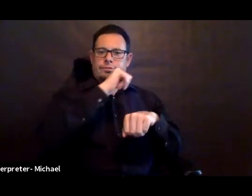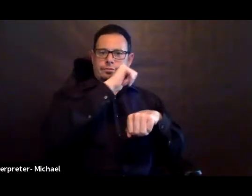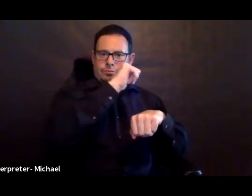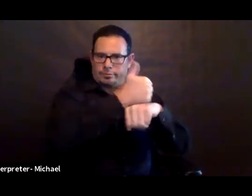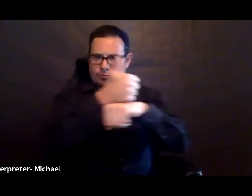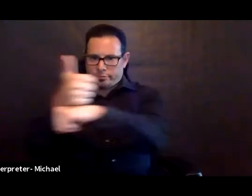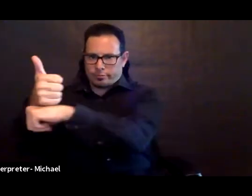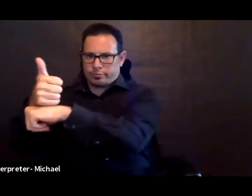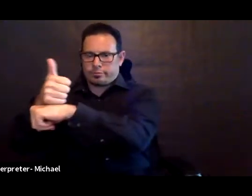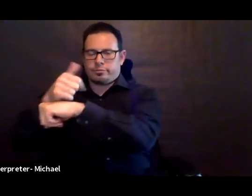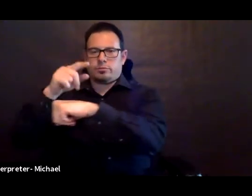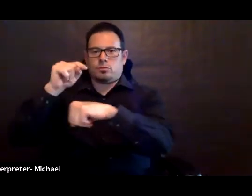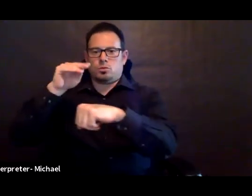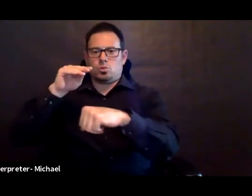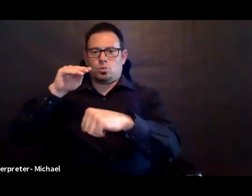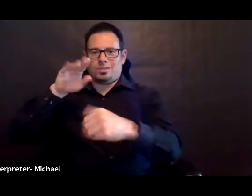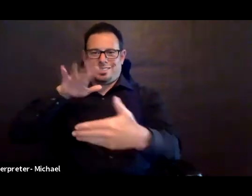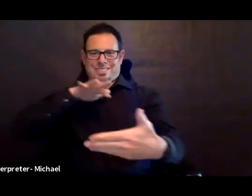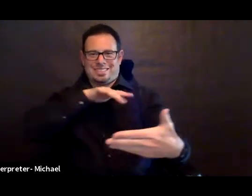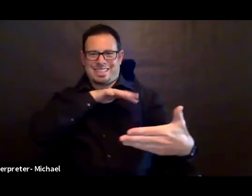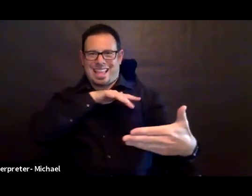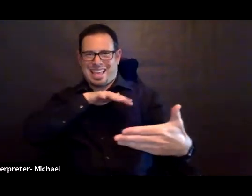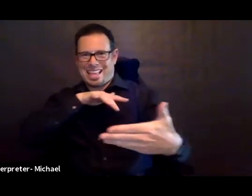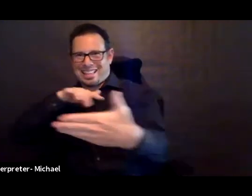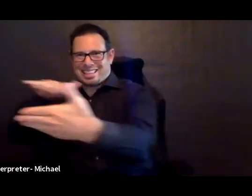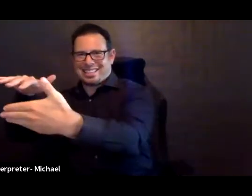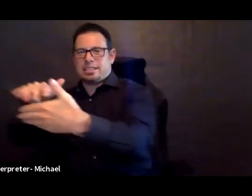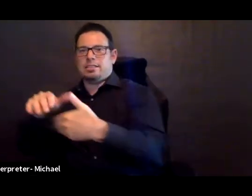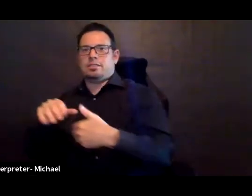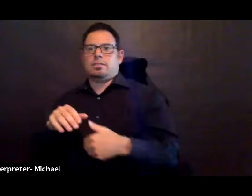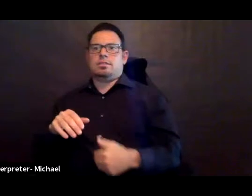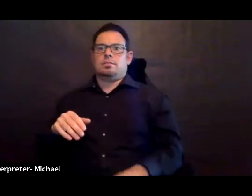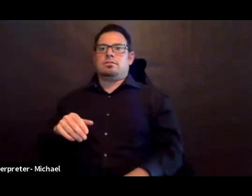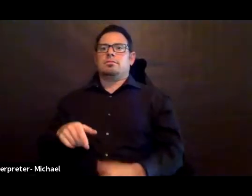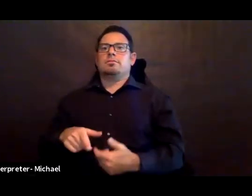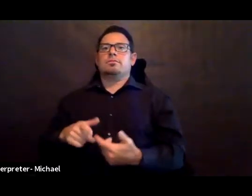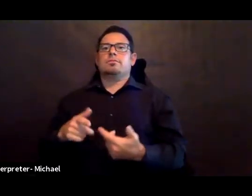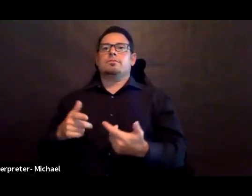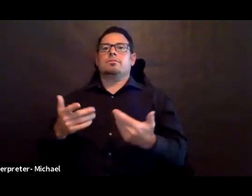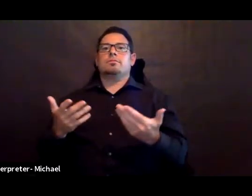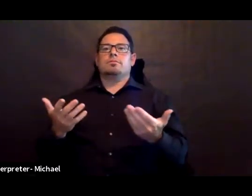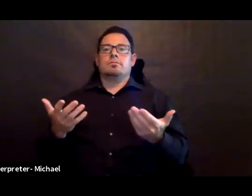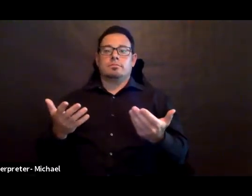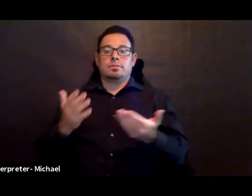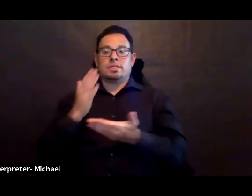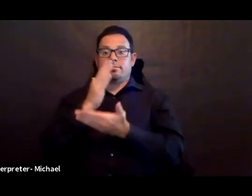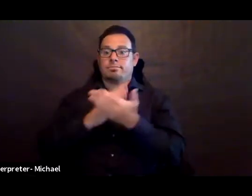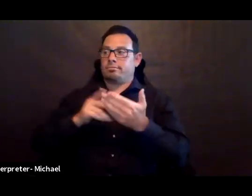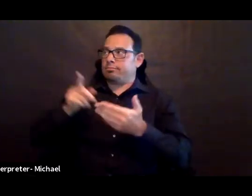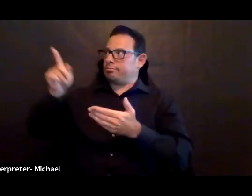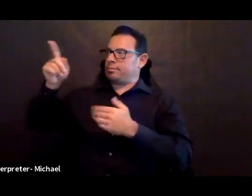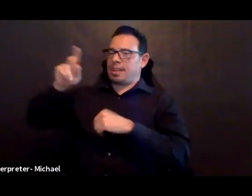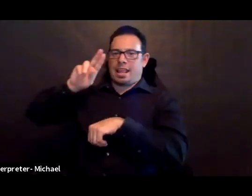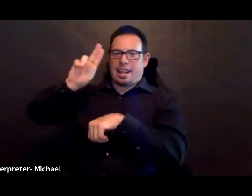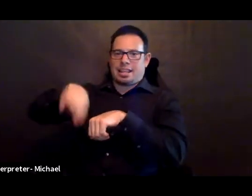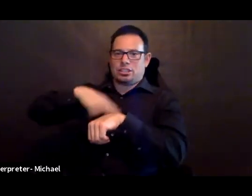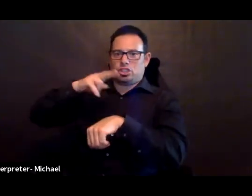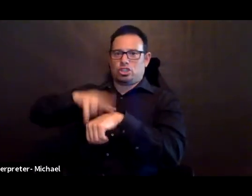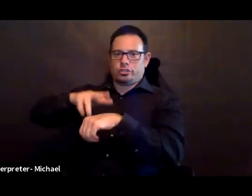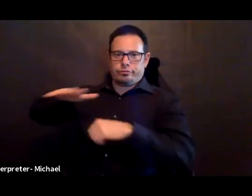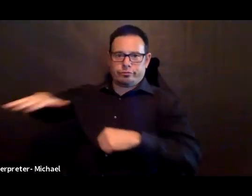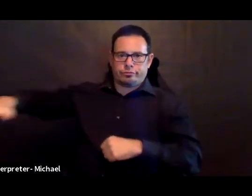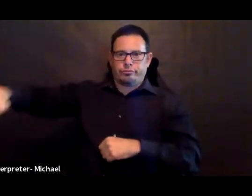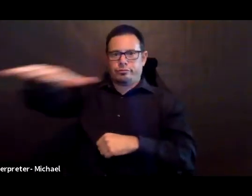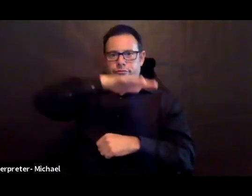at a national level so that the studies are designed with the correct methodology and things. But the data that we have is still